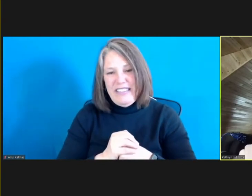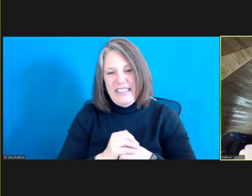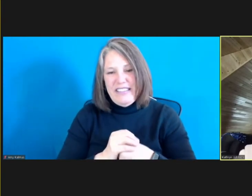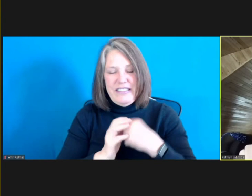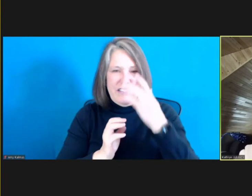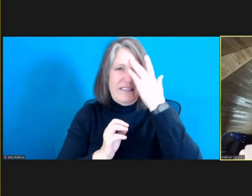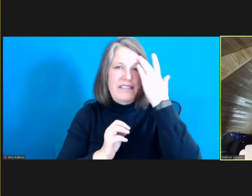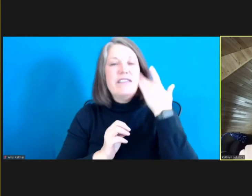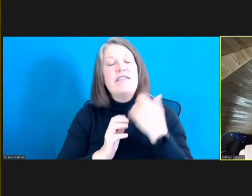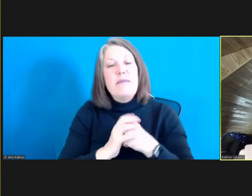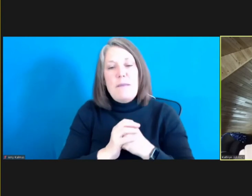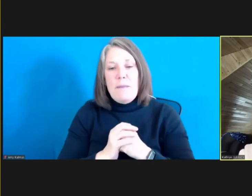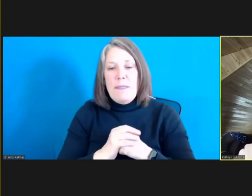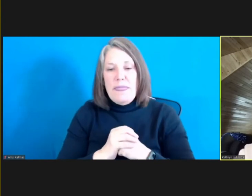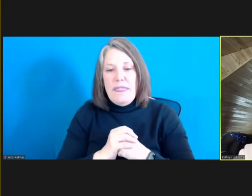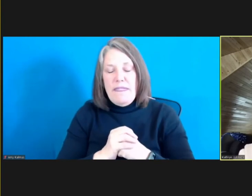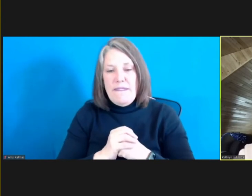And